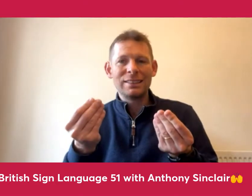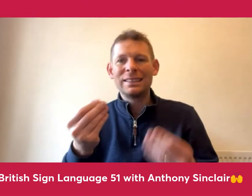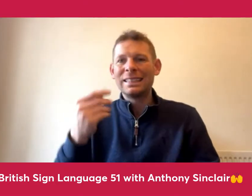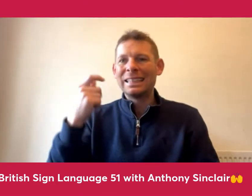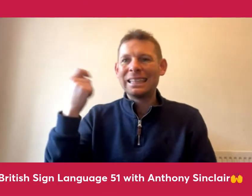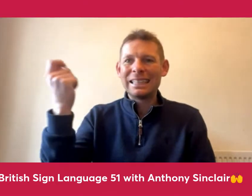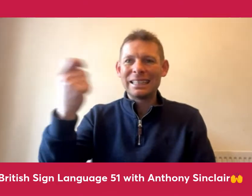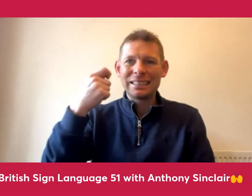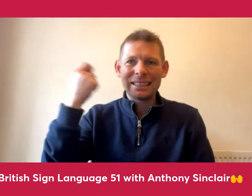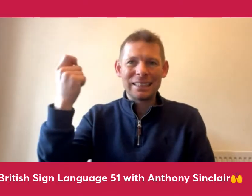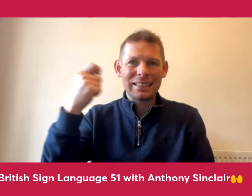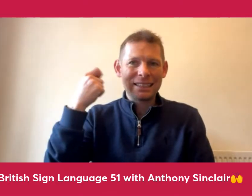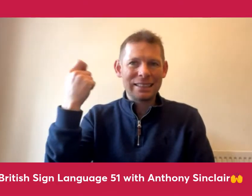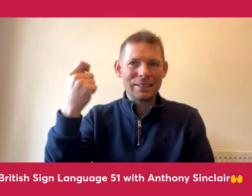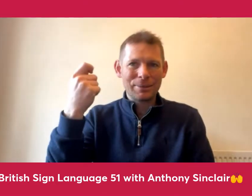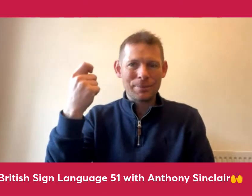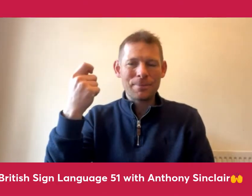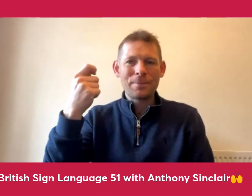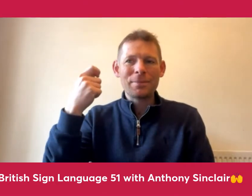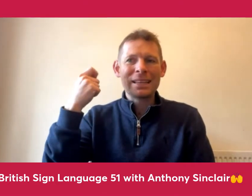Greece, Italy,